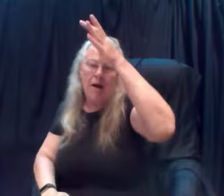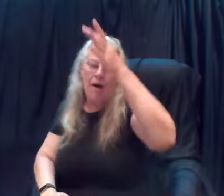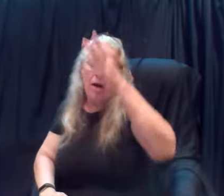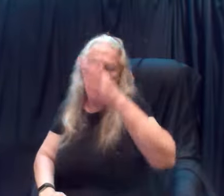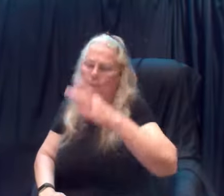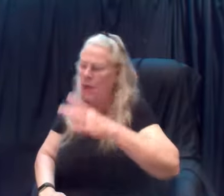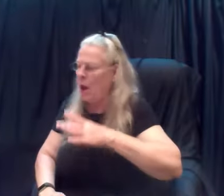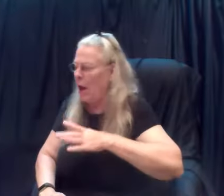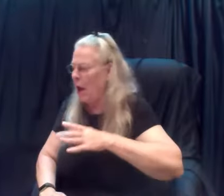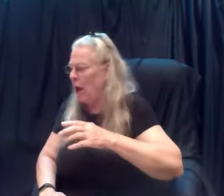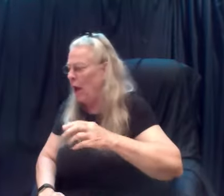The man of